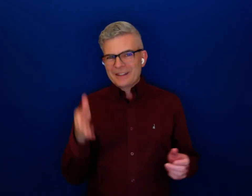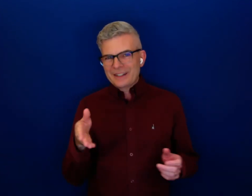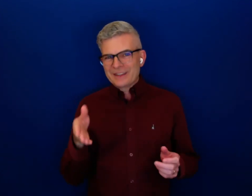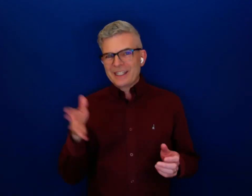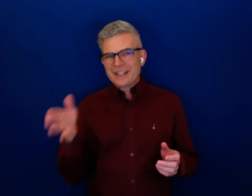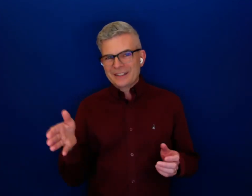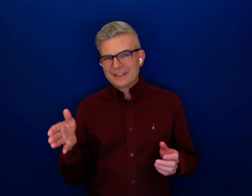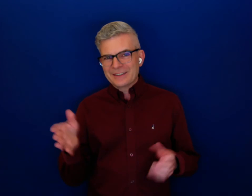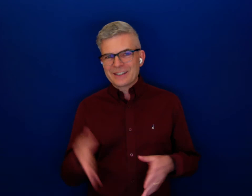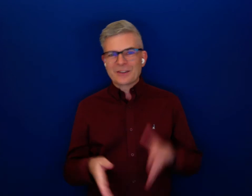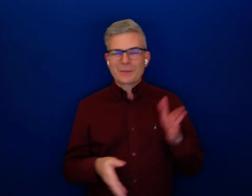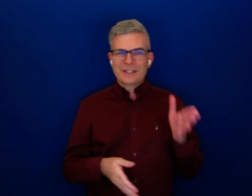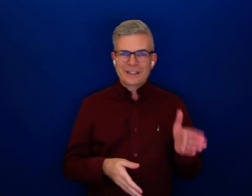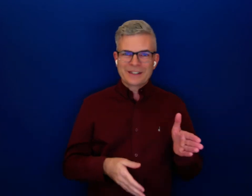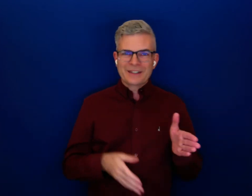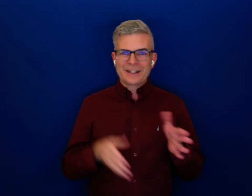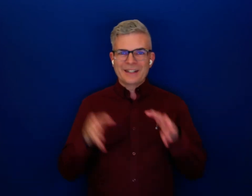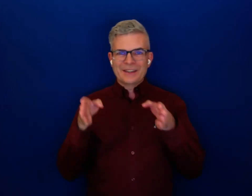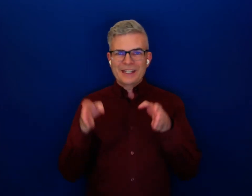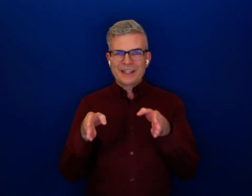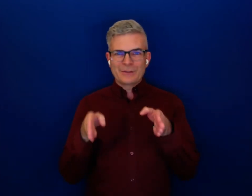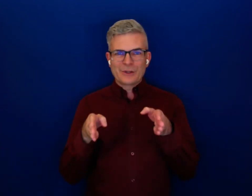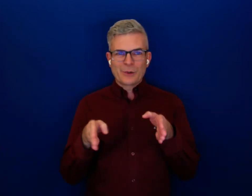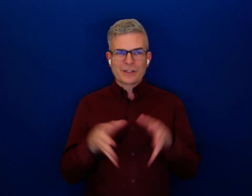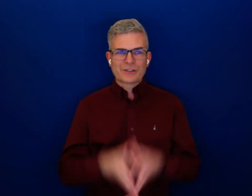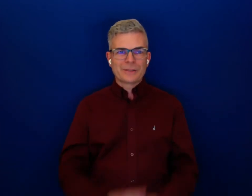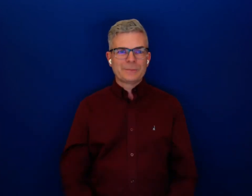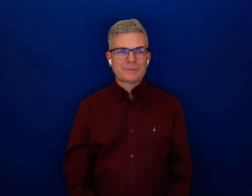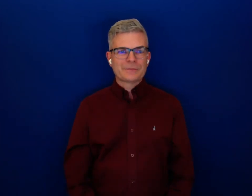at the end. It's at the beginning and at the end of the question.